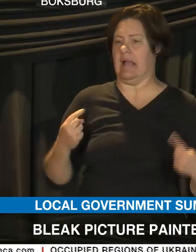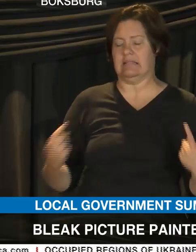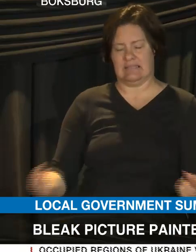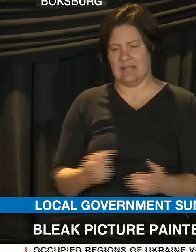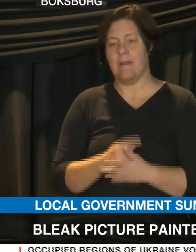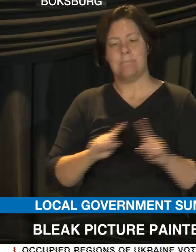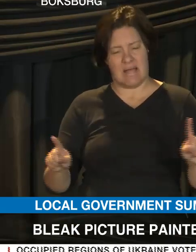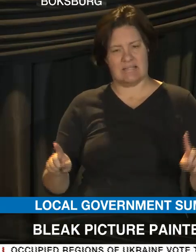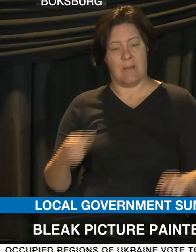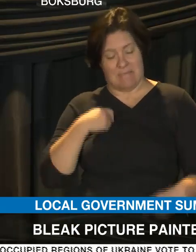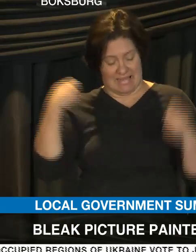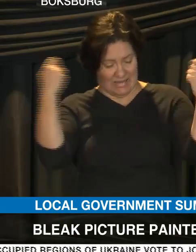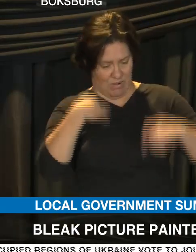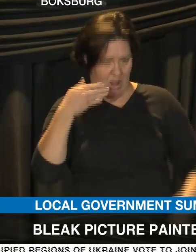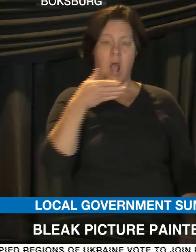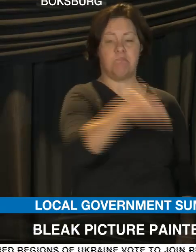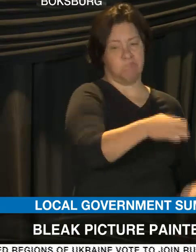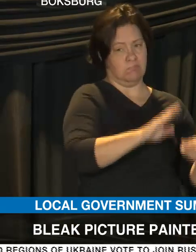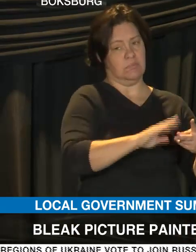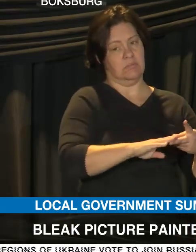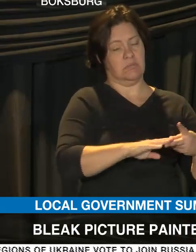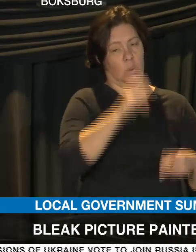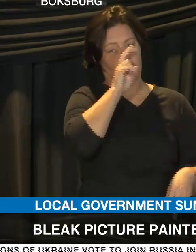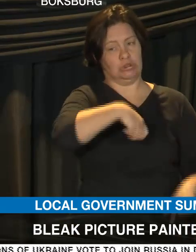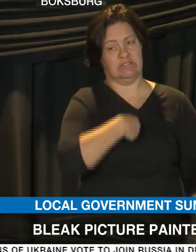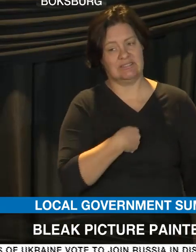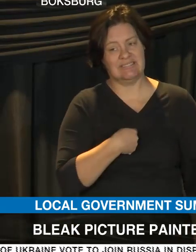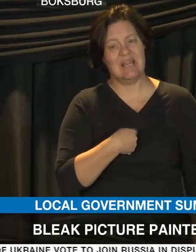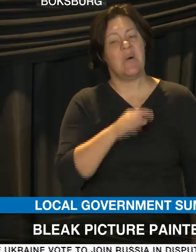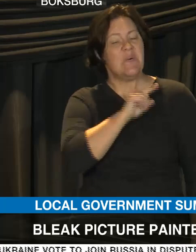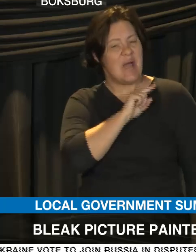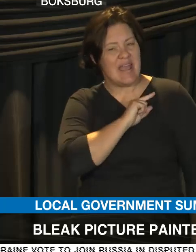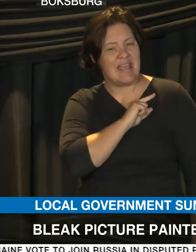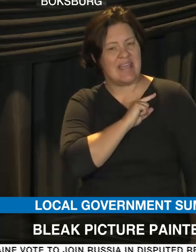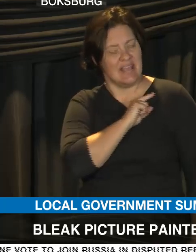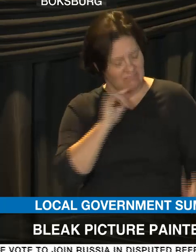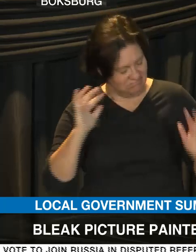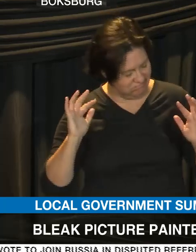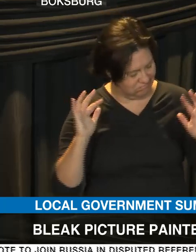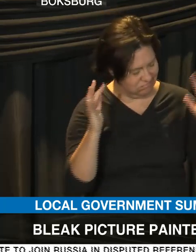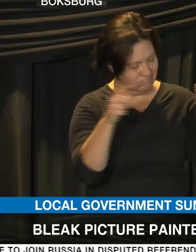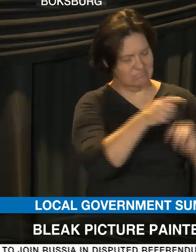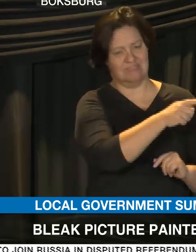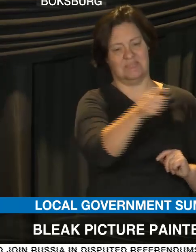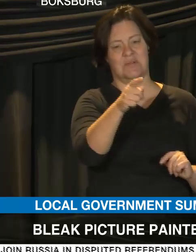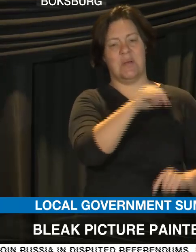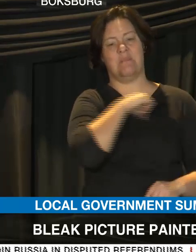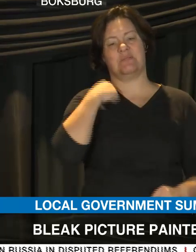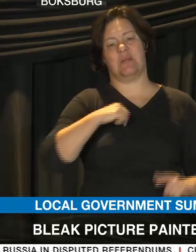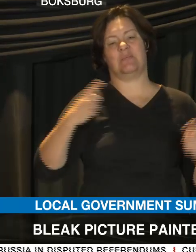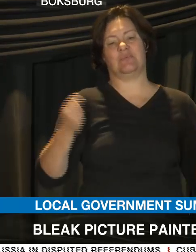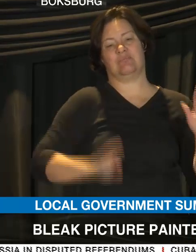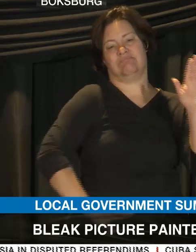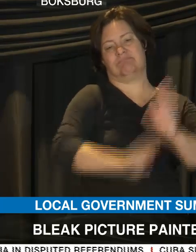will want to be at that ceremony so that we can come and recognize and applaud those who are going to perform